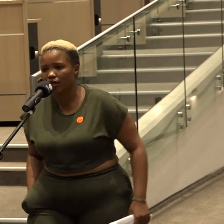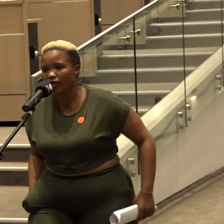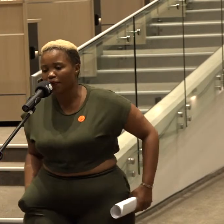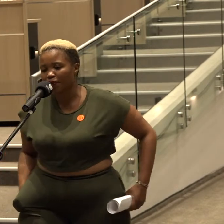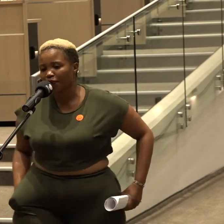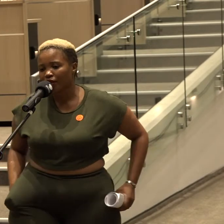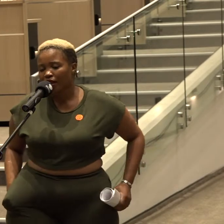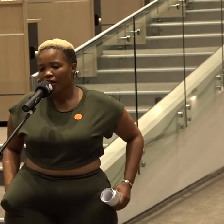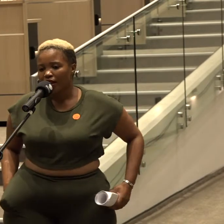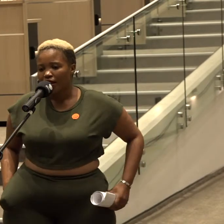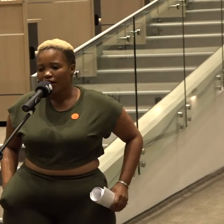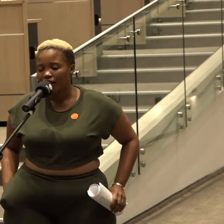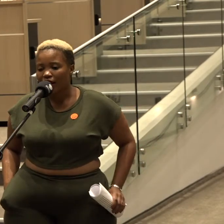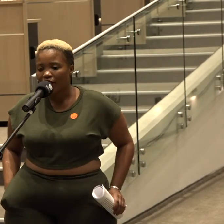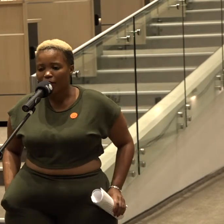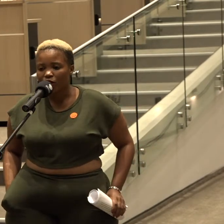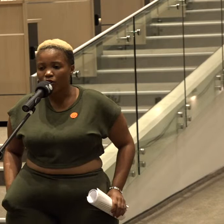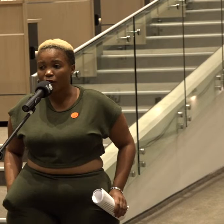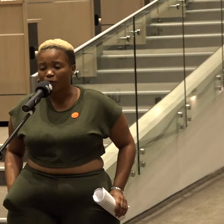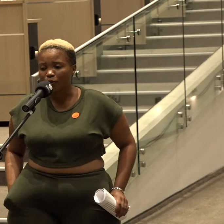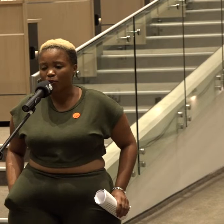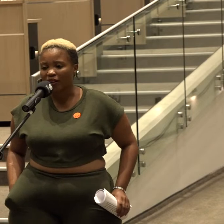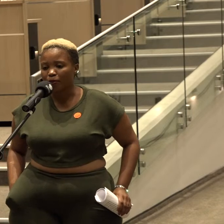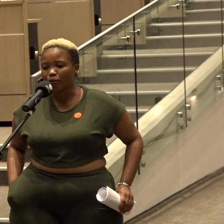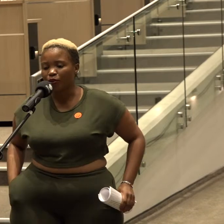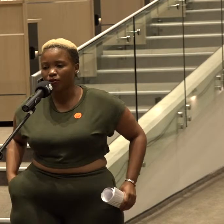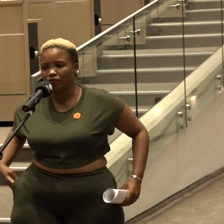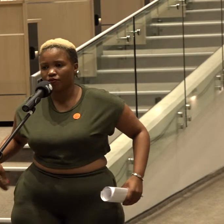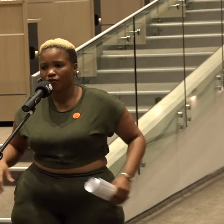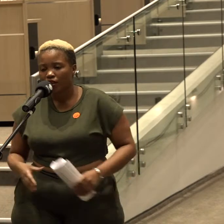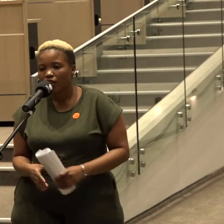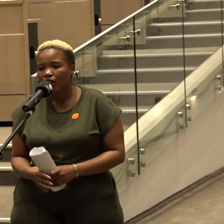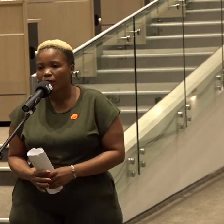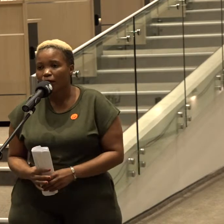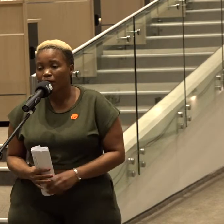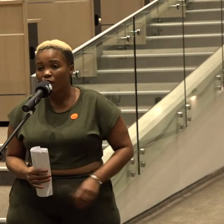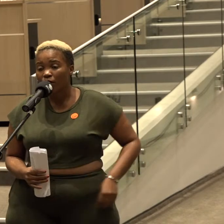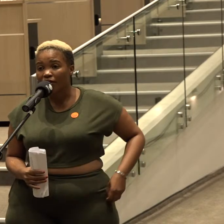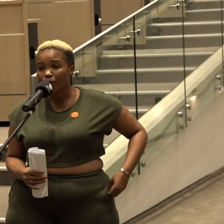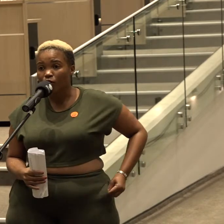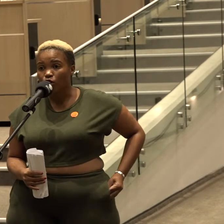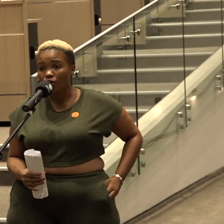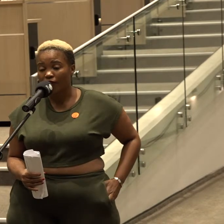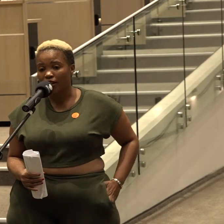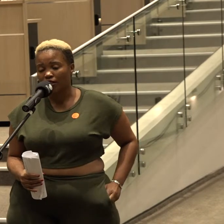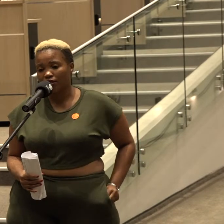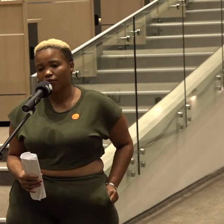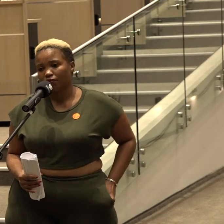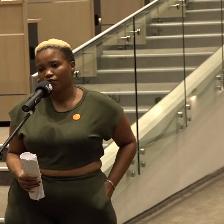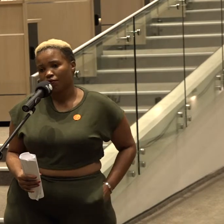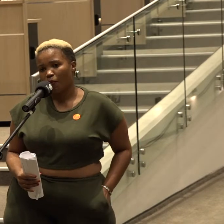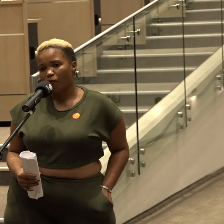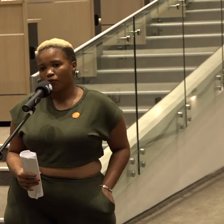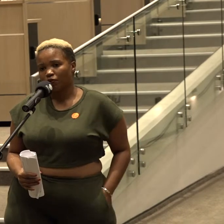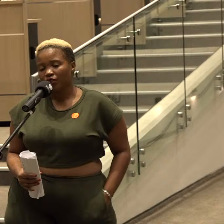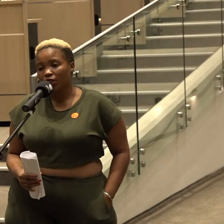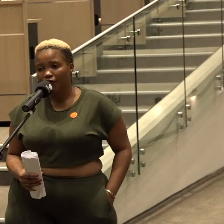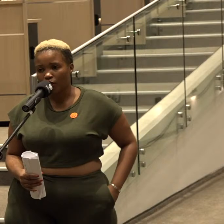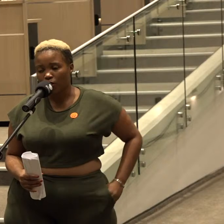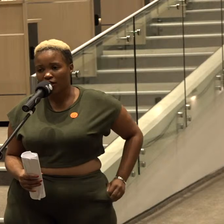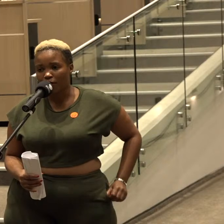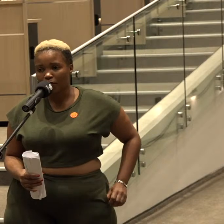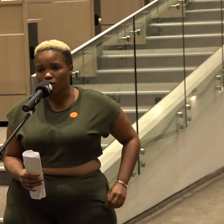indeed a the government of the People by the people remember you are there because of us